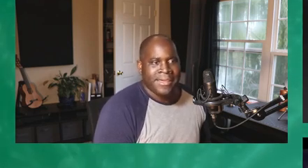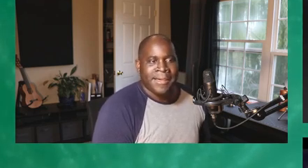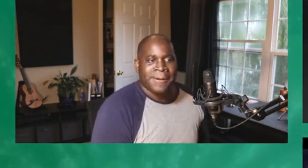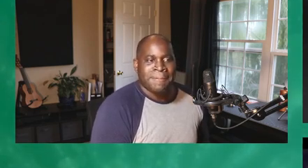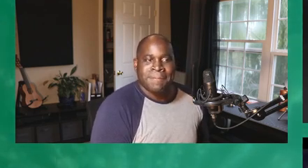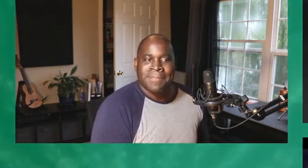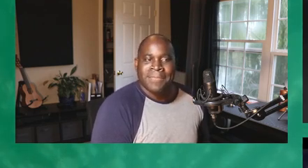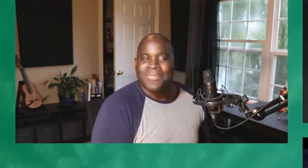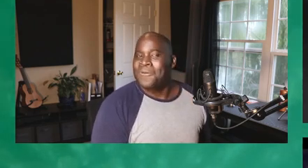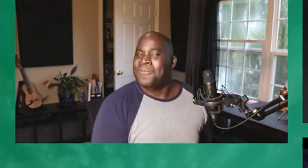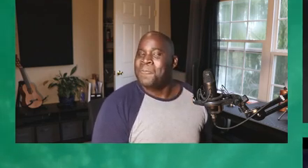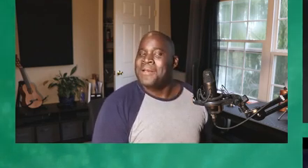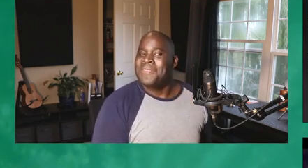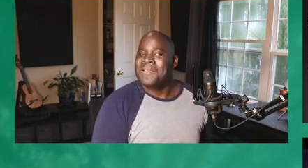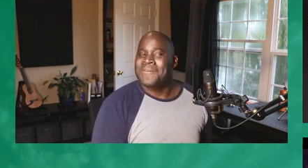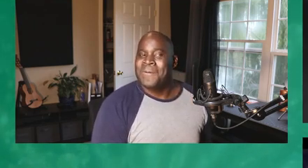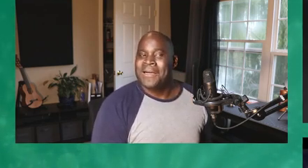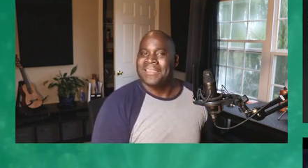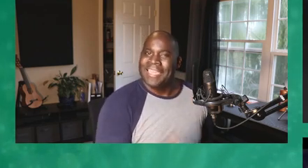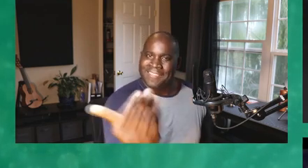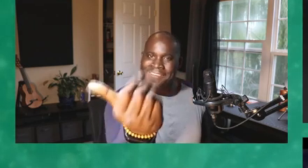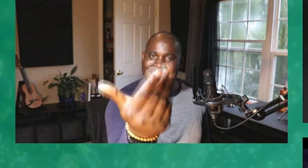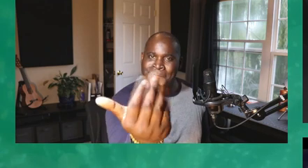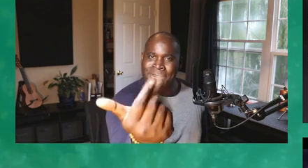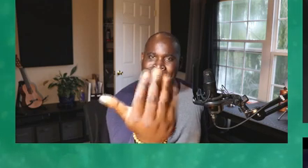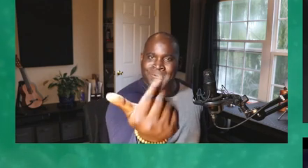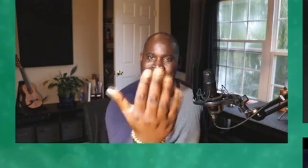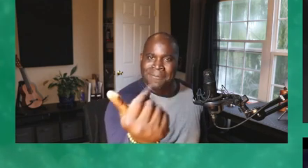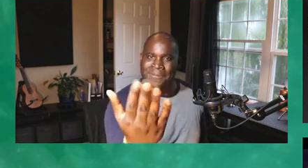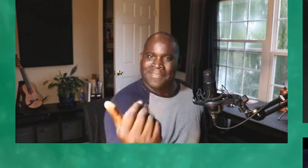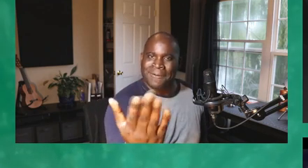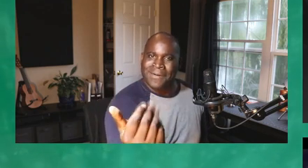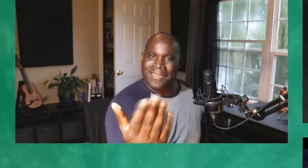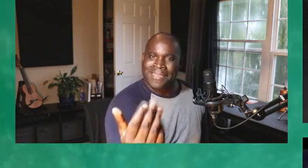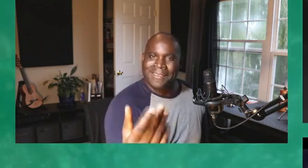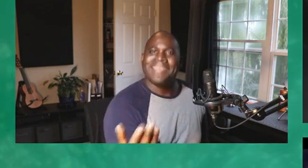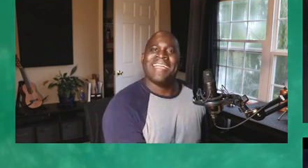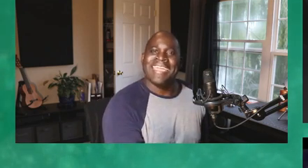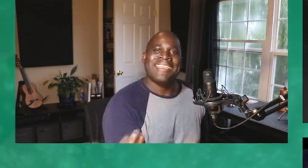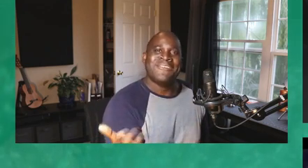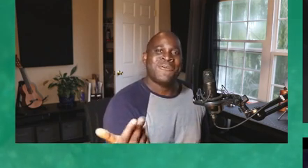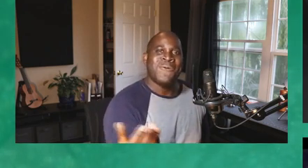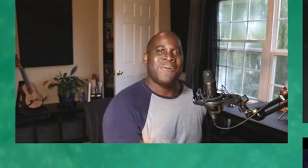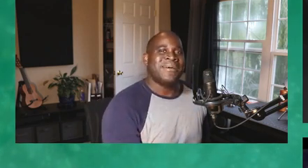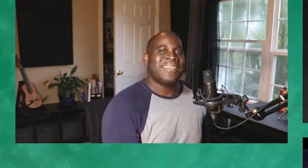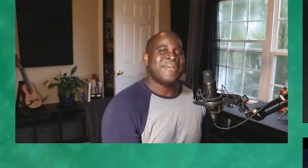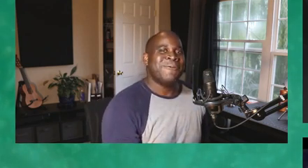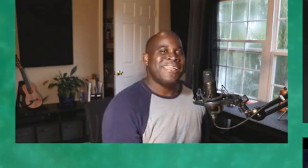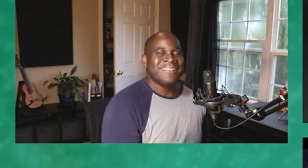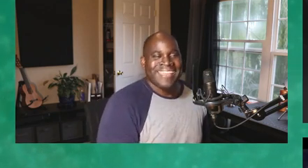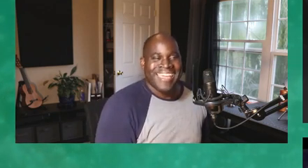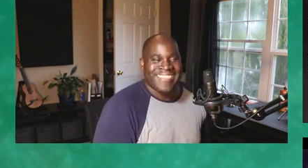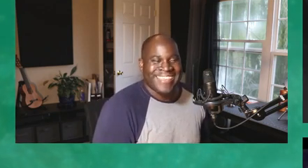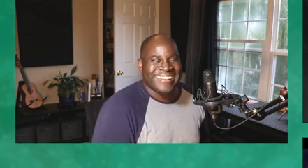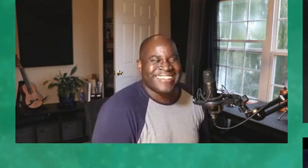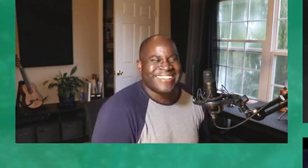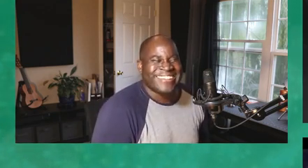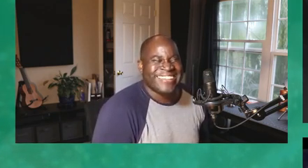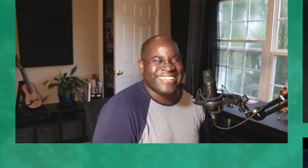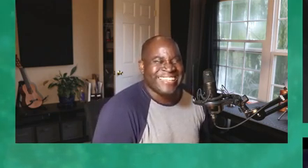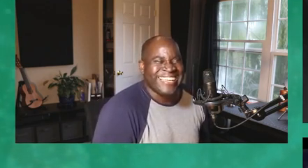interpreting. But there were some weird things going on. Like, this thing really threw me off. I'm just like, what? Like, I get it. You're cool. But like, what? And